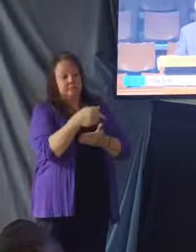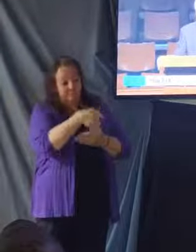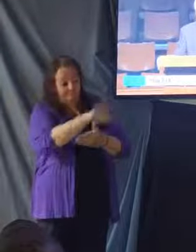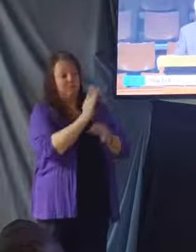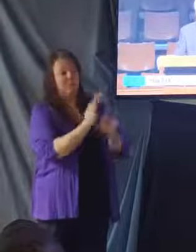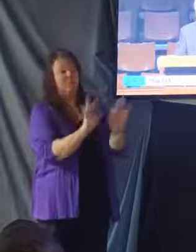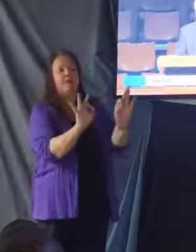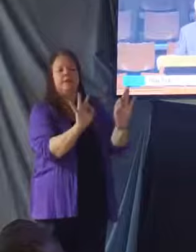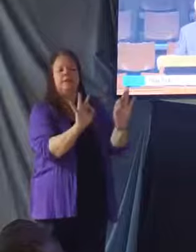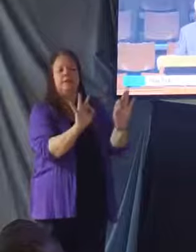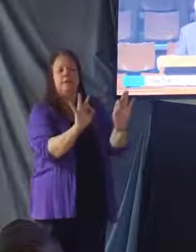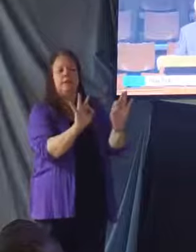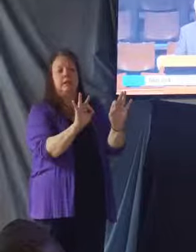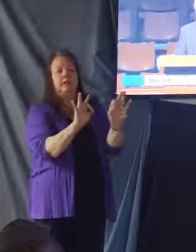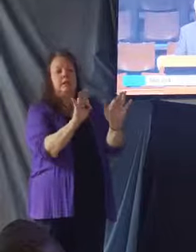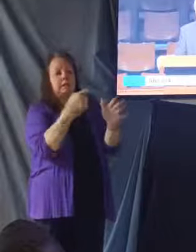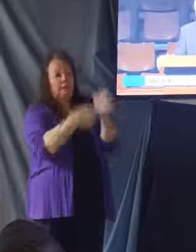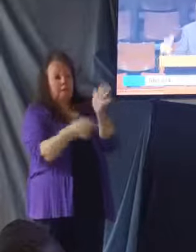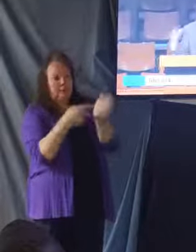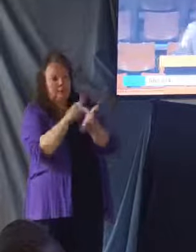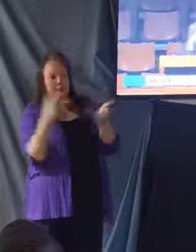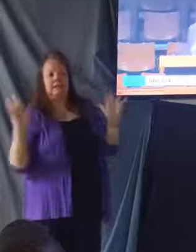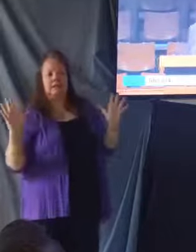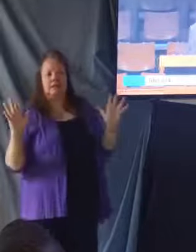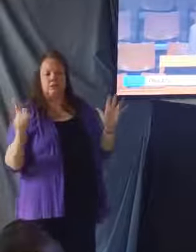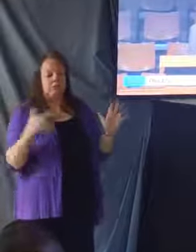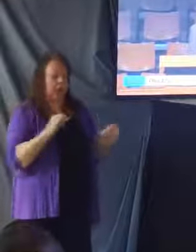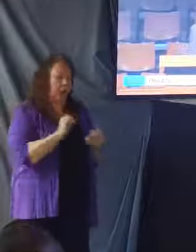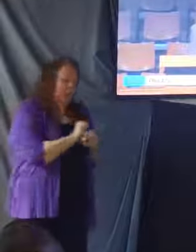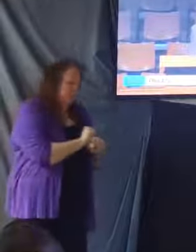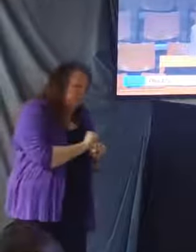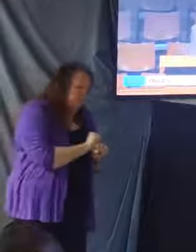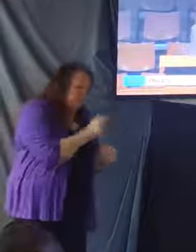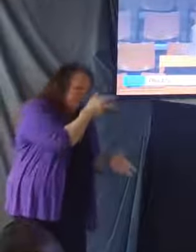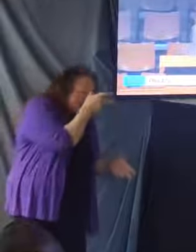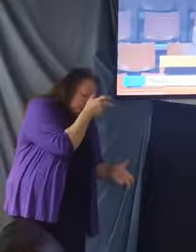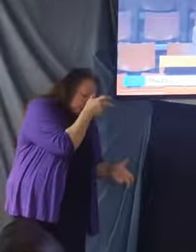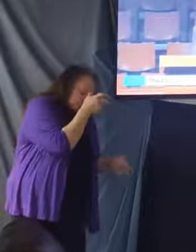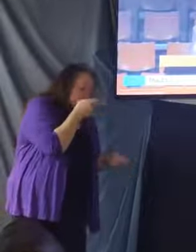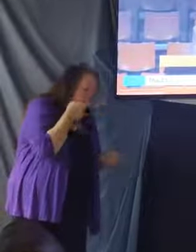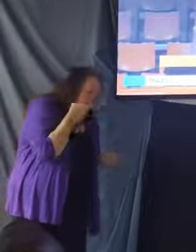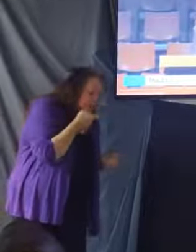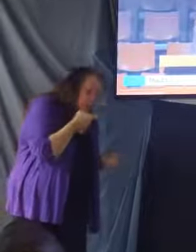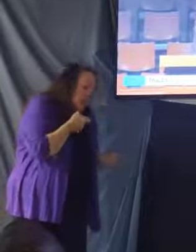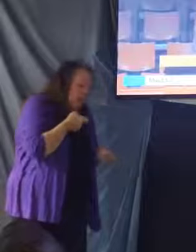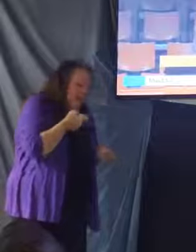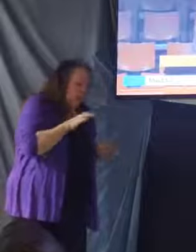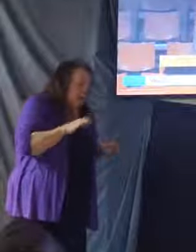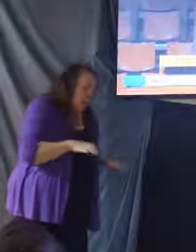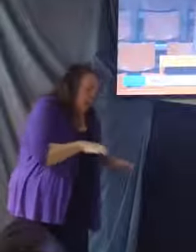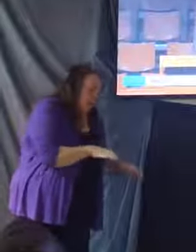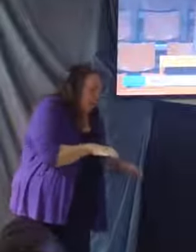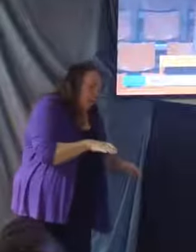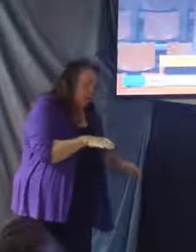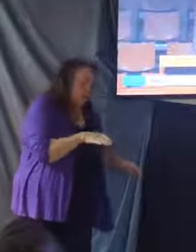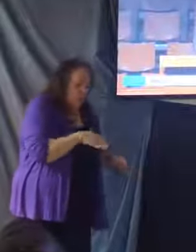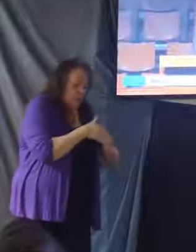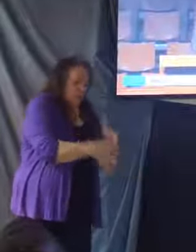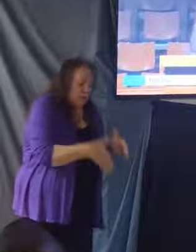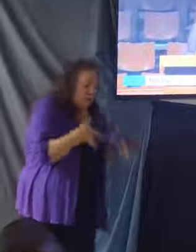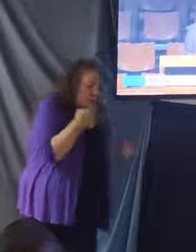free. You paid the price. We were enslaved to the devil, to sin, to the consequences of our